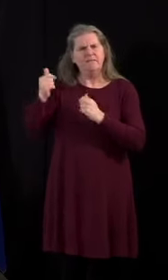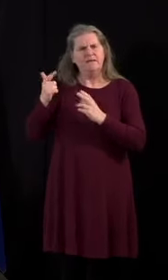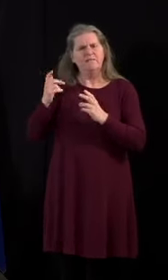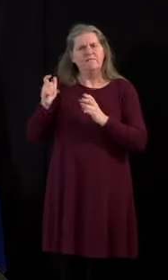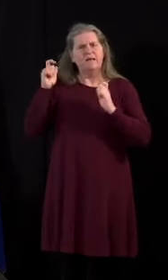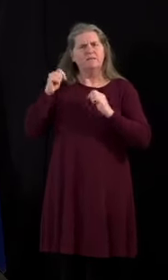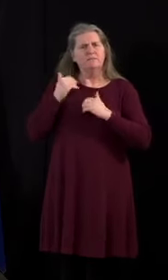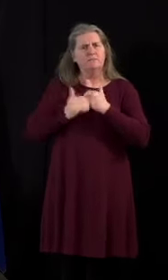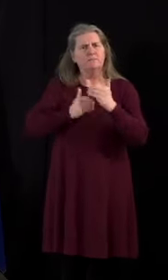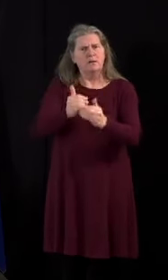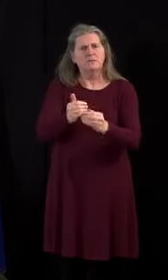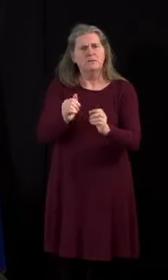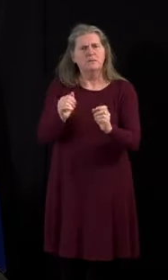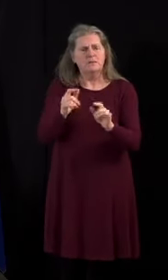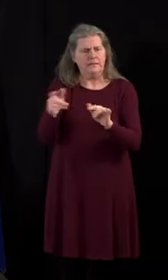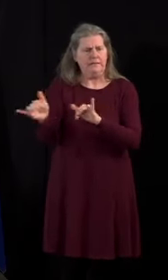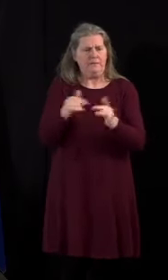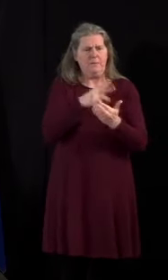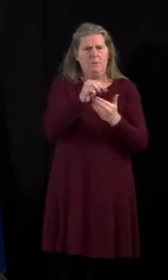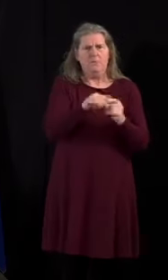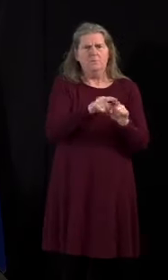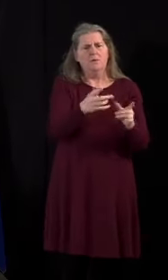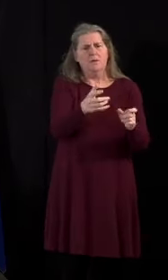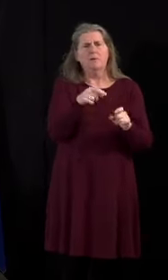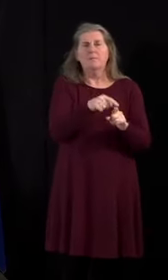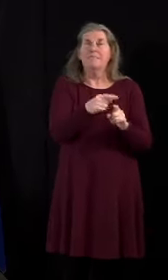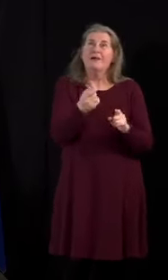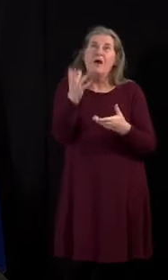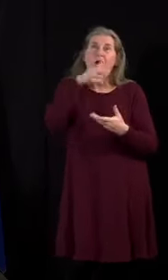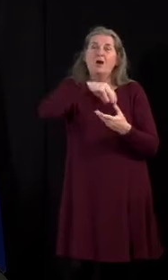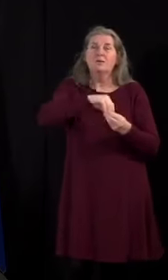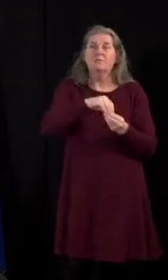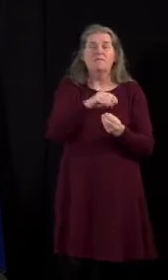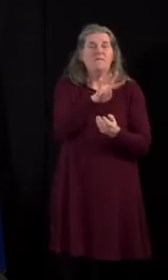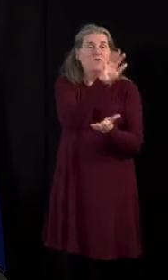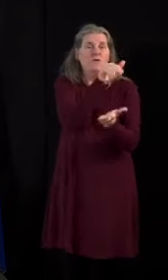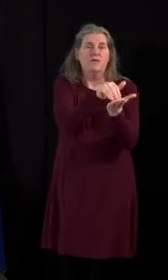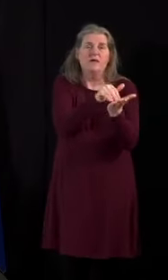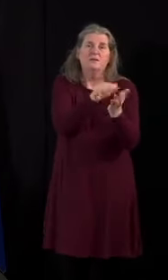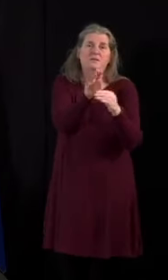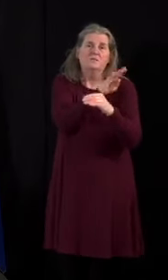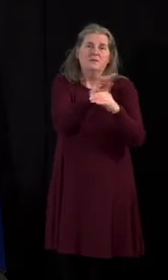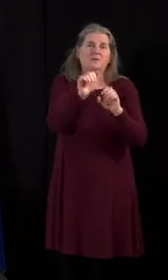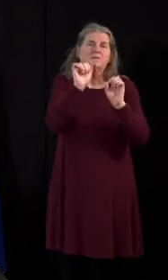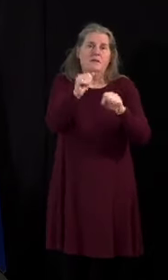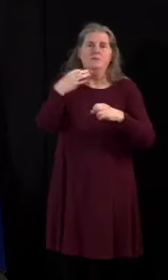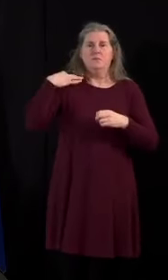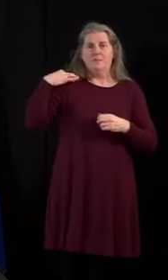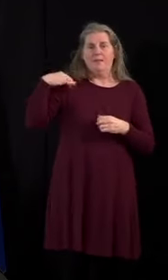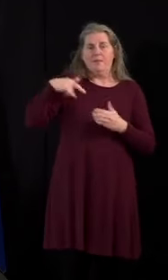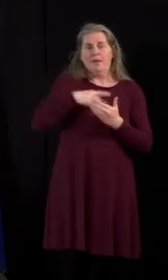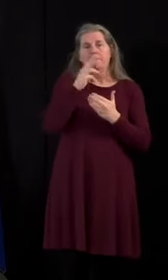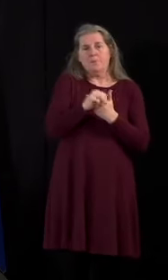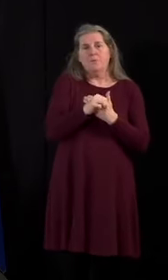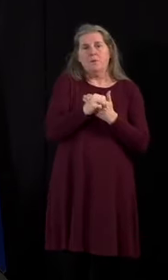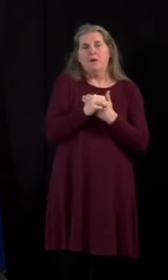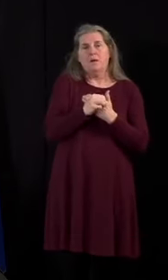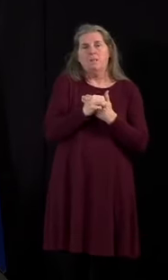said, on this particular program, we could have as many as up to 4,000 applications for this.